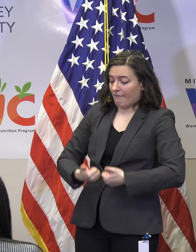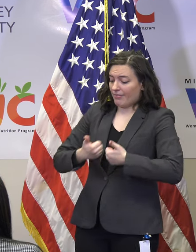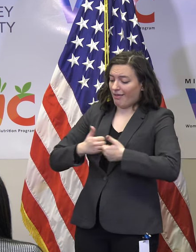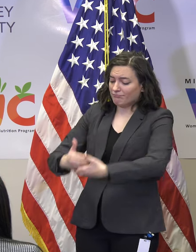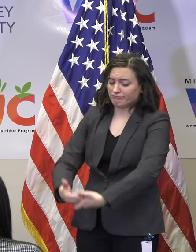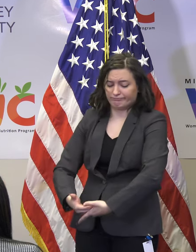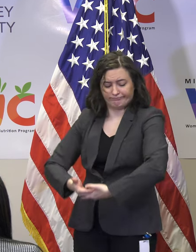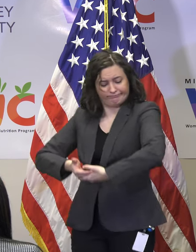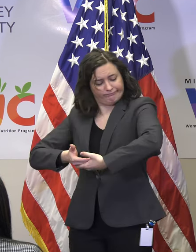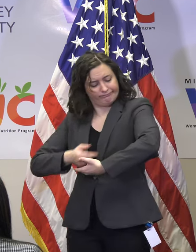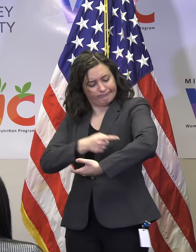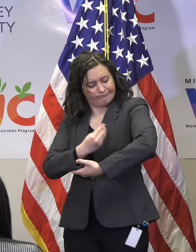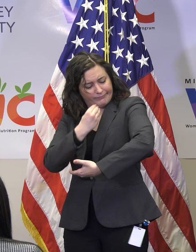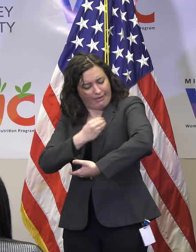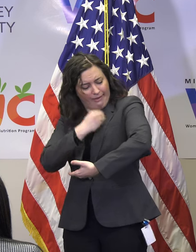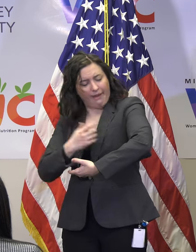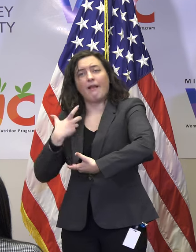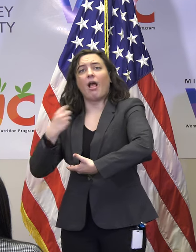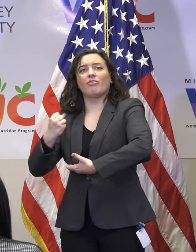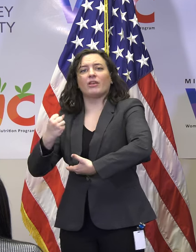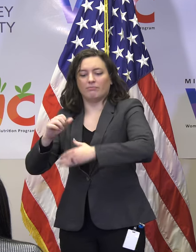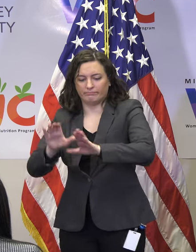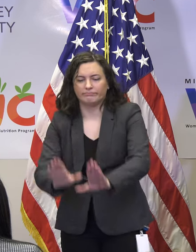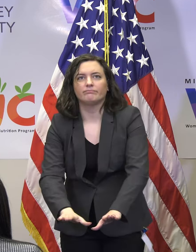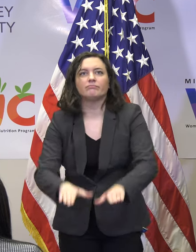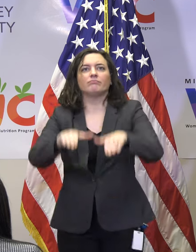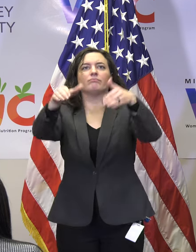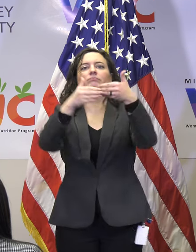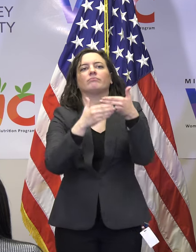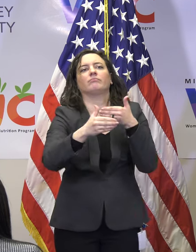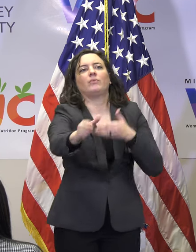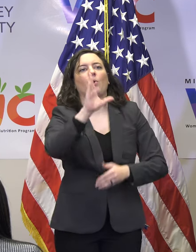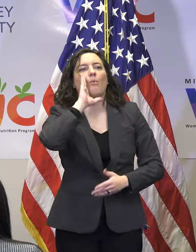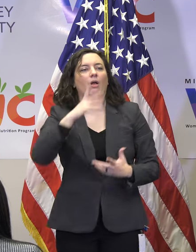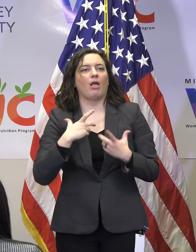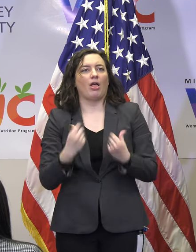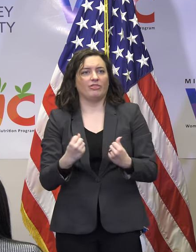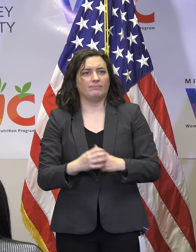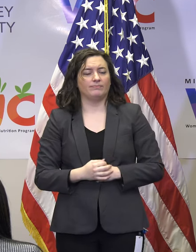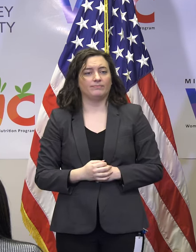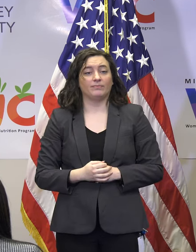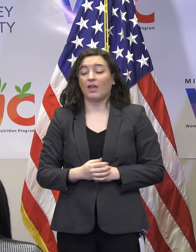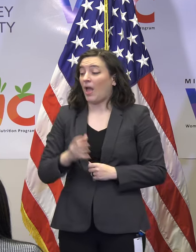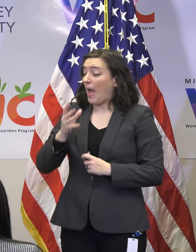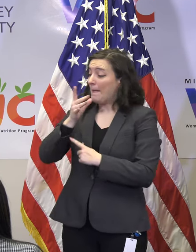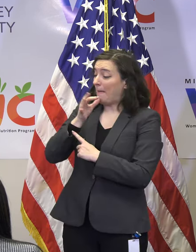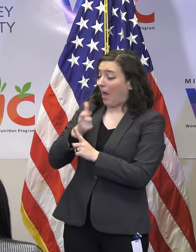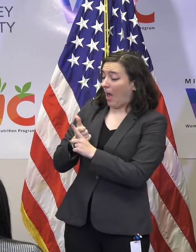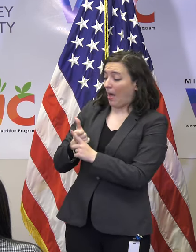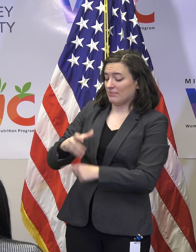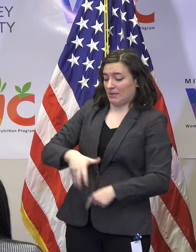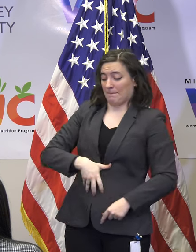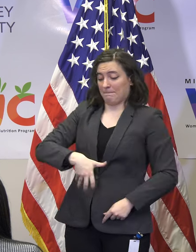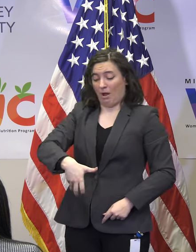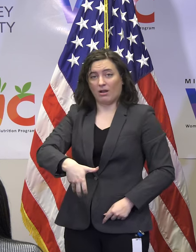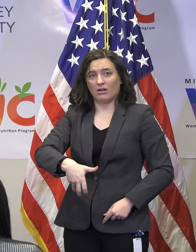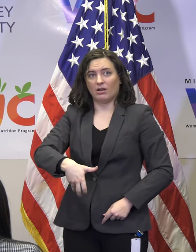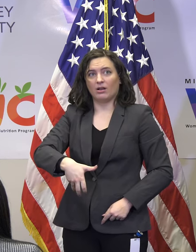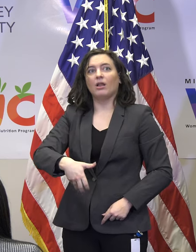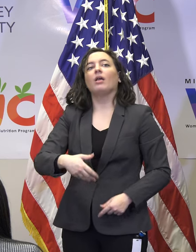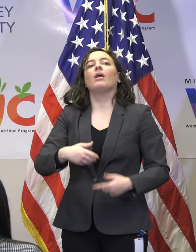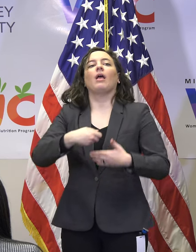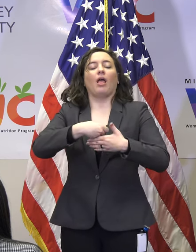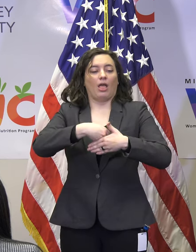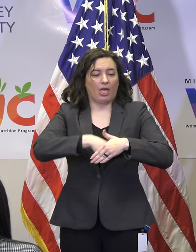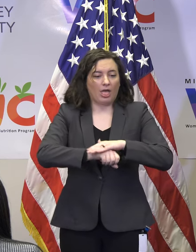have healthier children. When you have assistance and help for pregnant moms, you do reduce the number of low birth